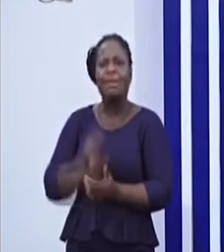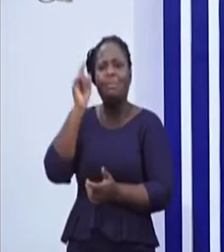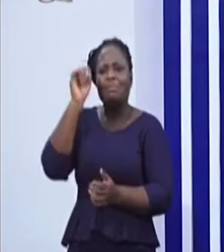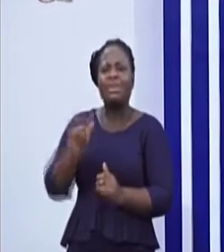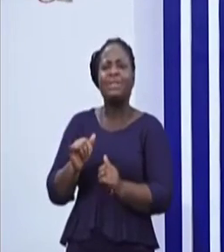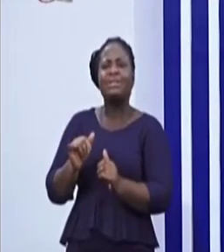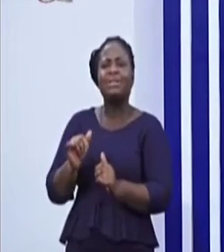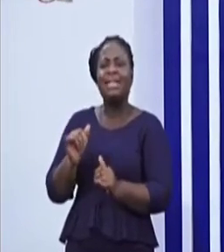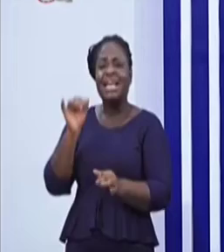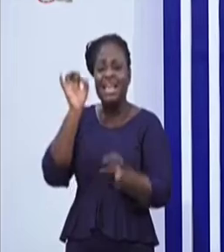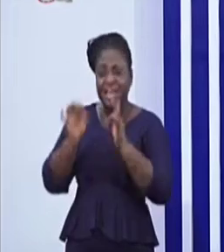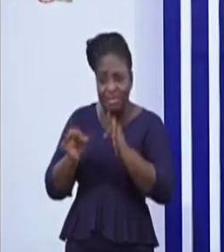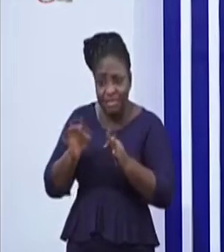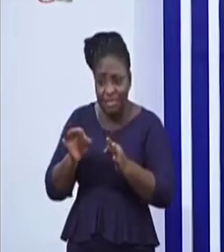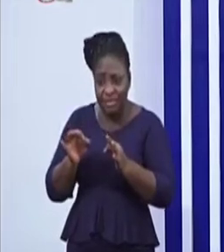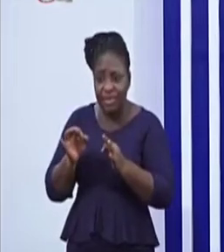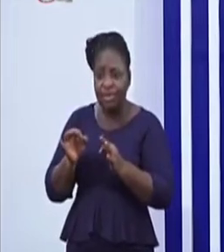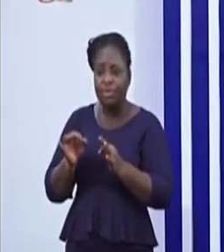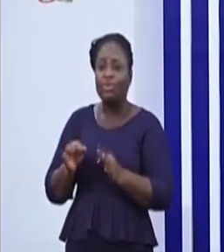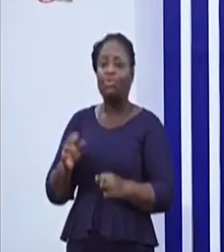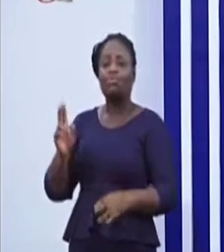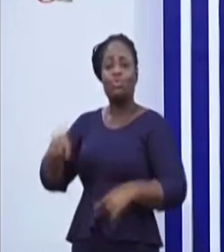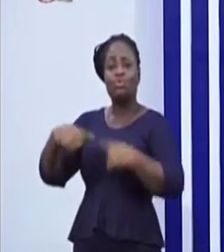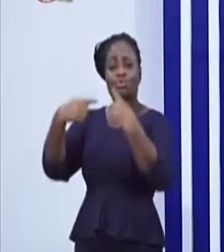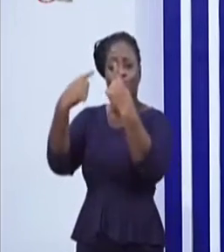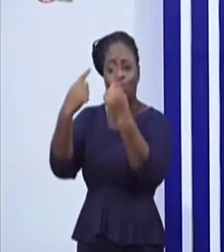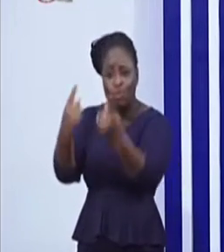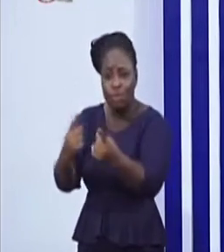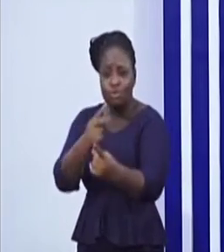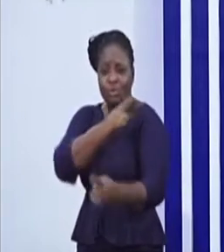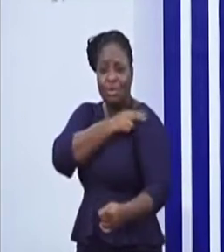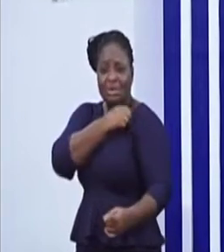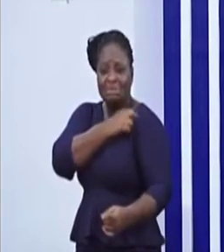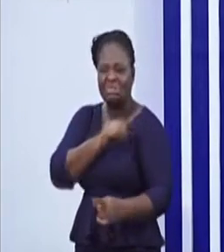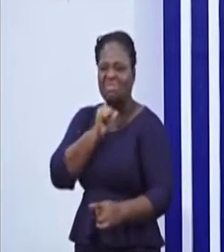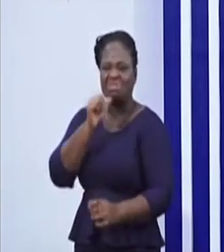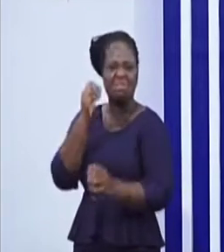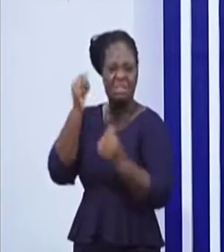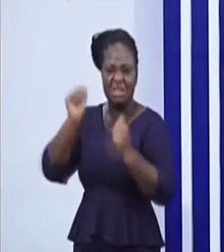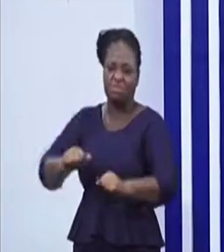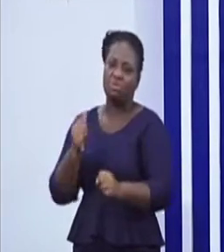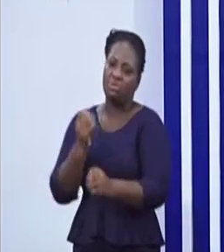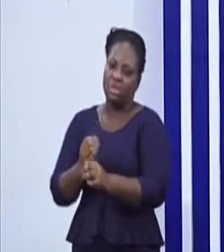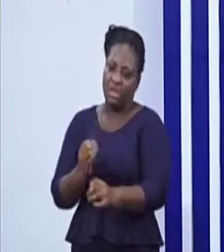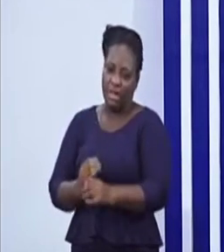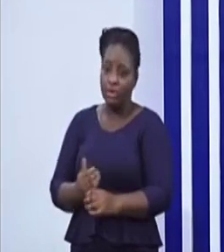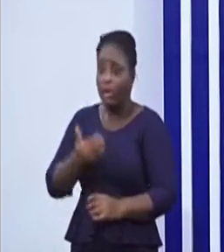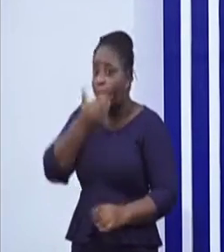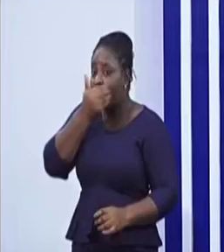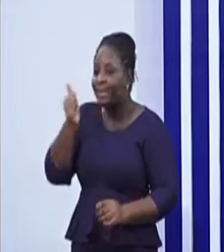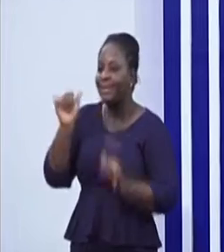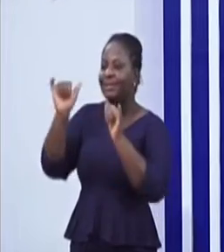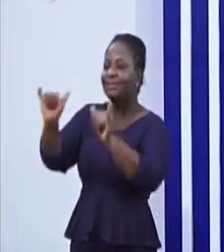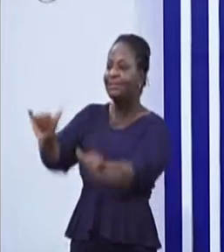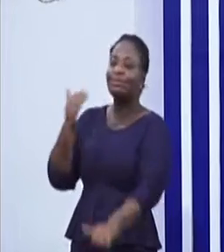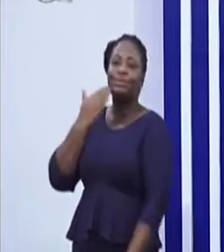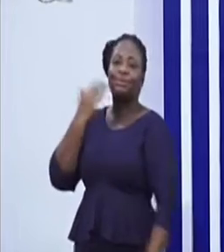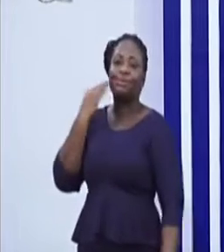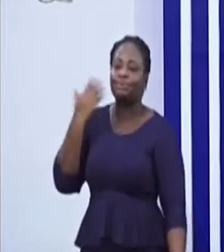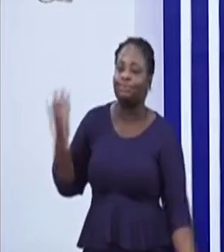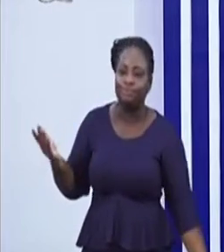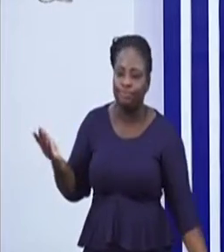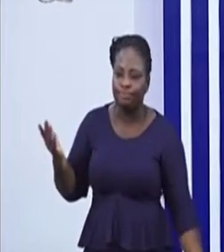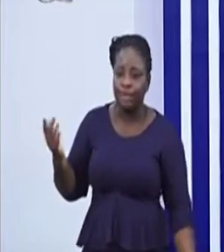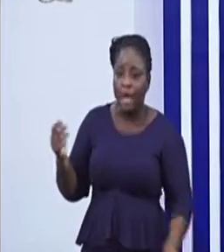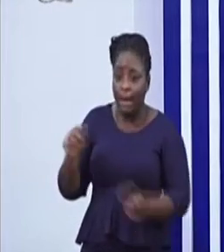the lesser we attend the health facility, the better the health facility is able to cope. So by staying at home, it means